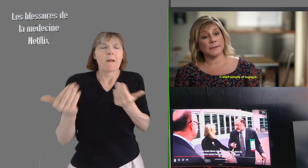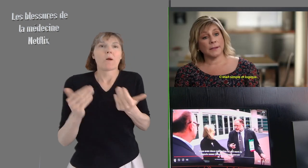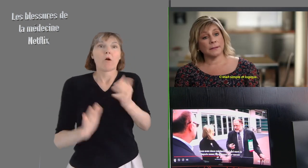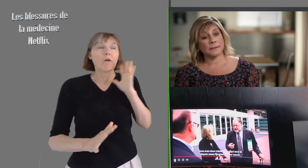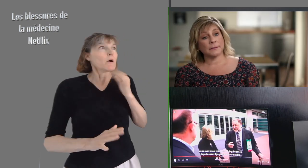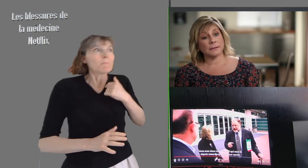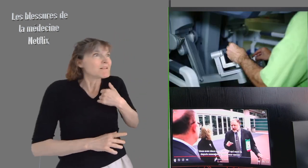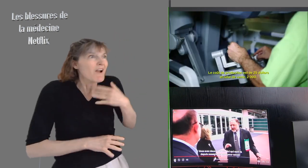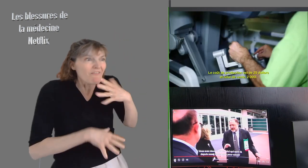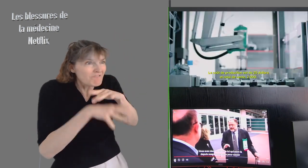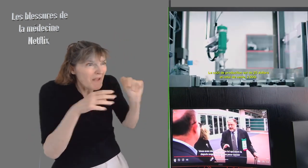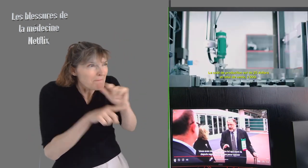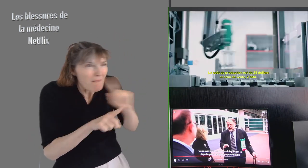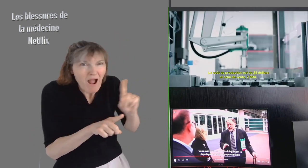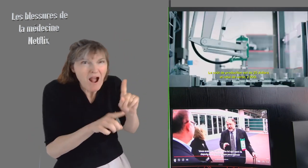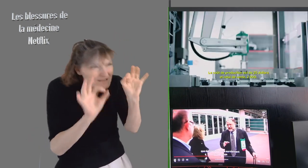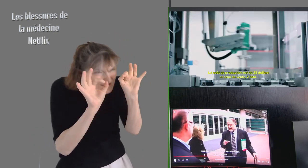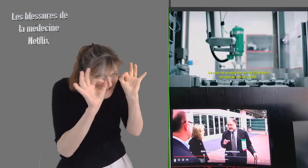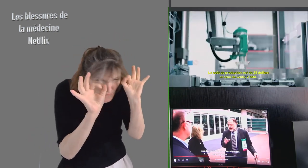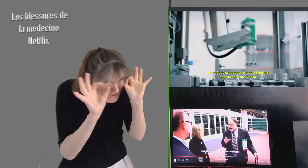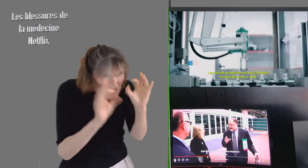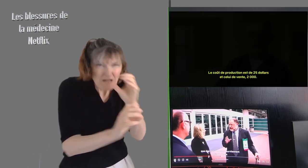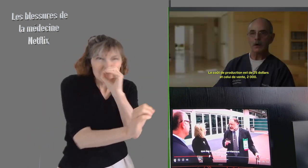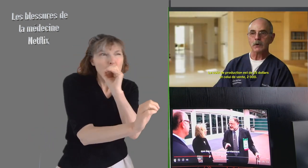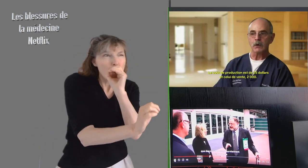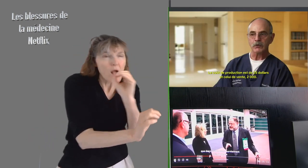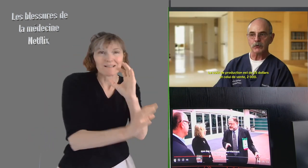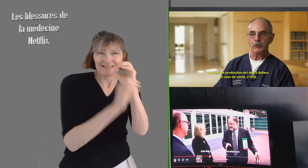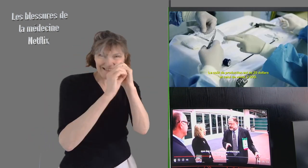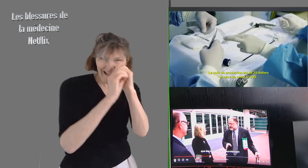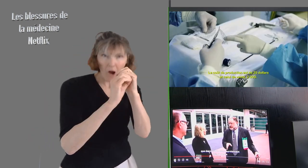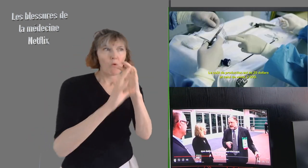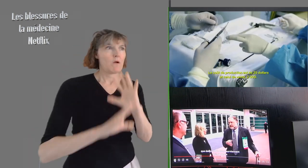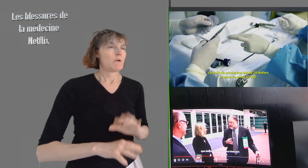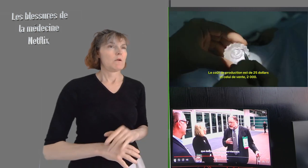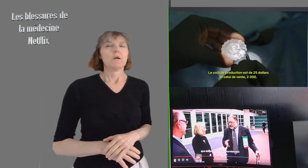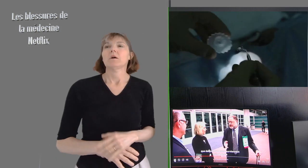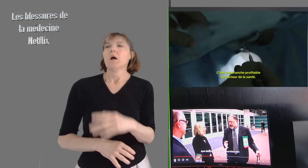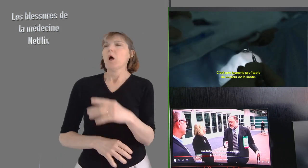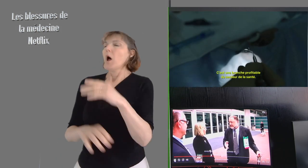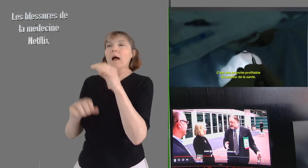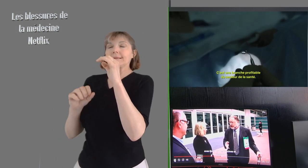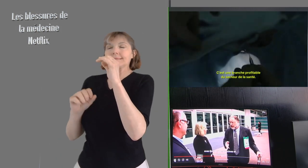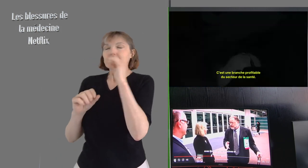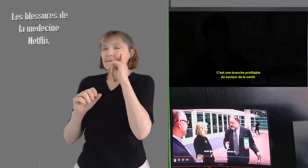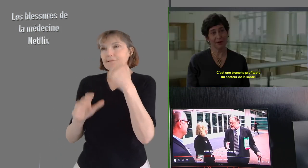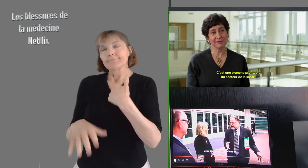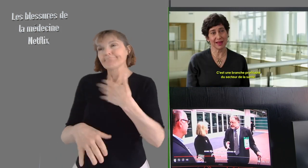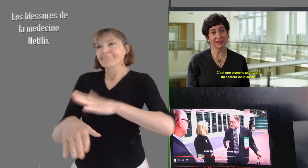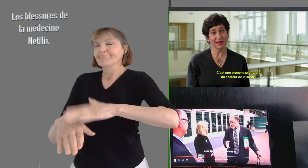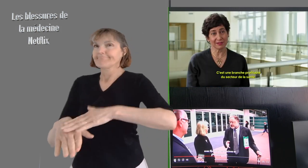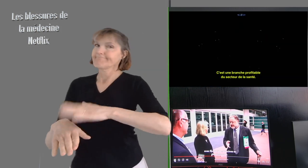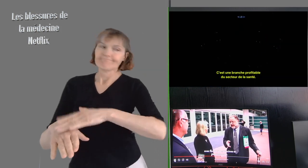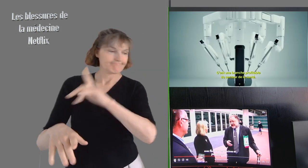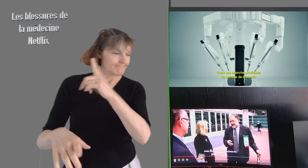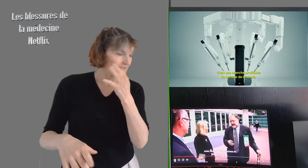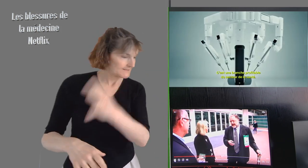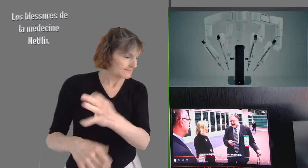We have two doctors here who have been for quite long time to tell you that all the operations can lead to complications. It's sad, but